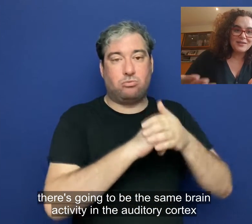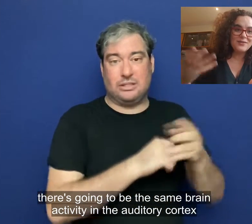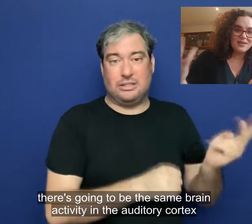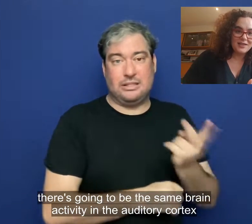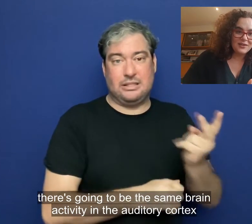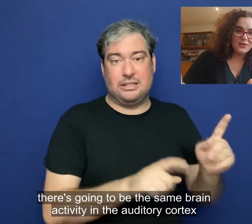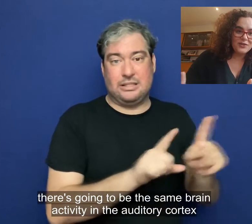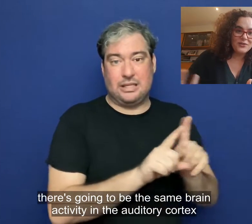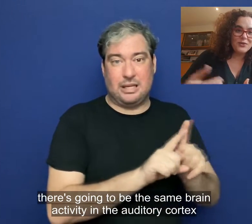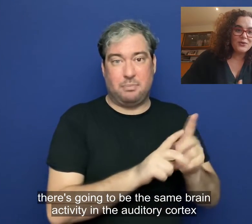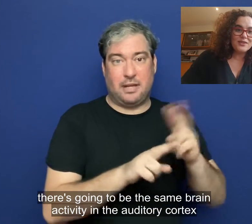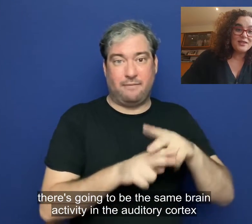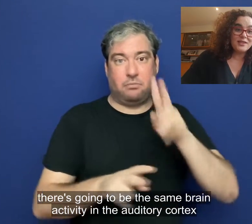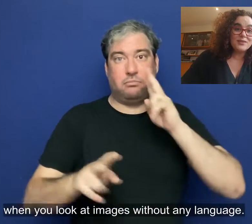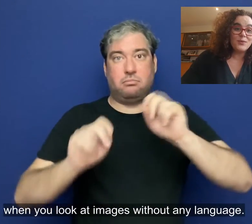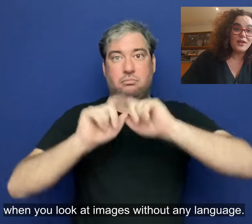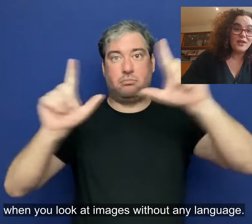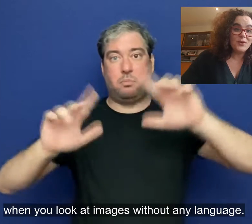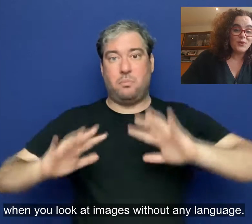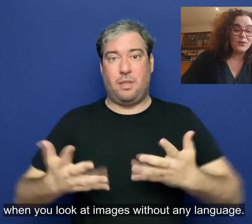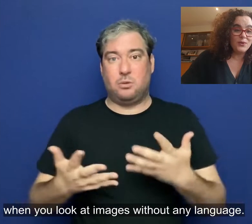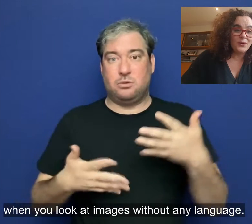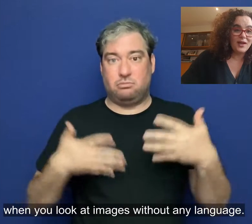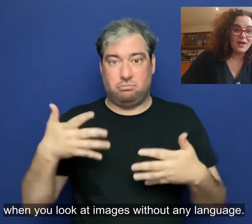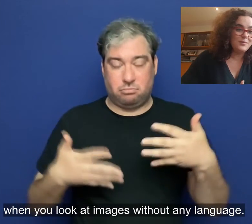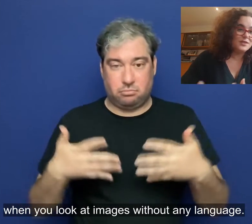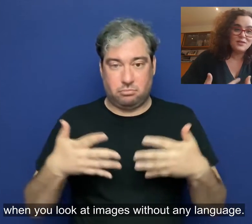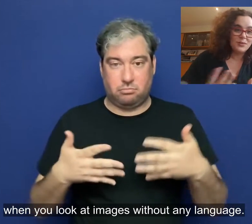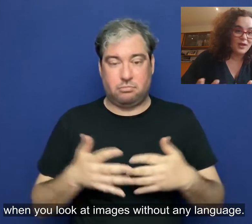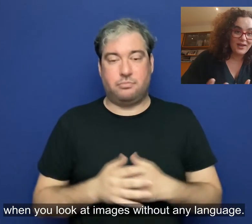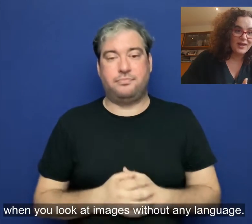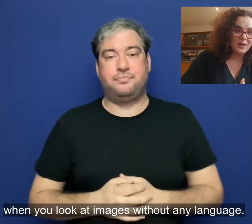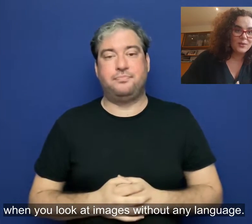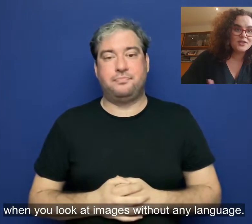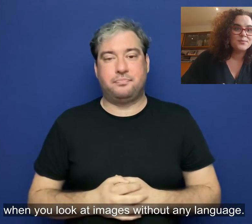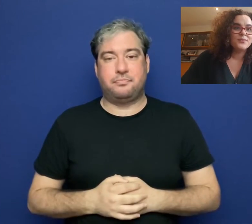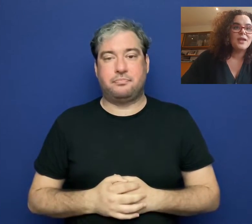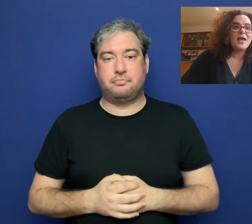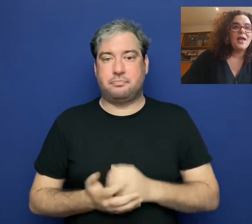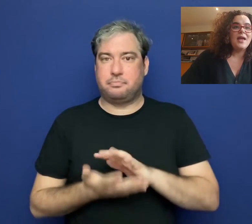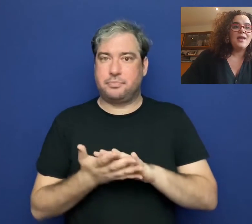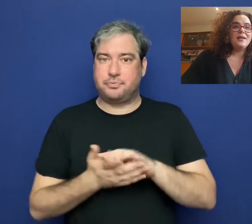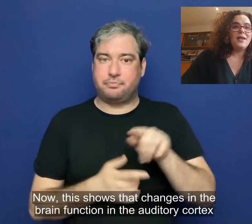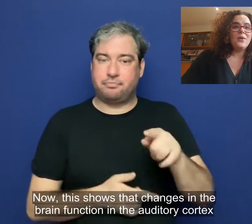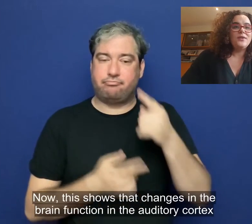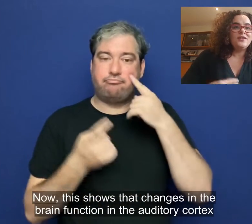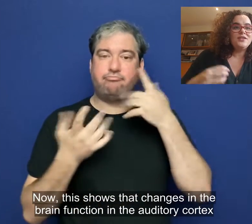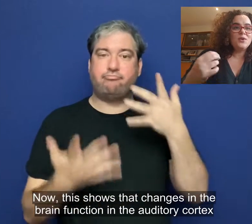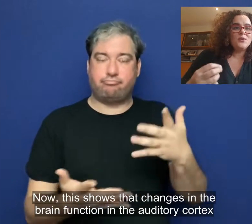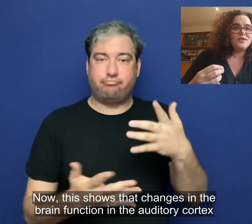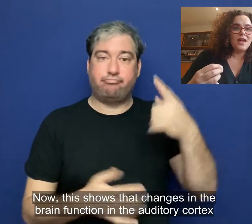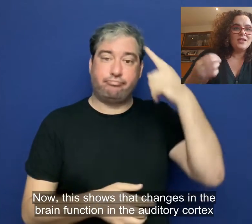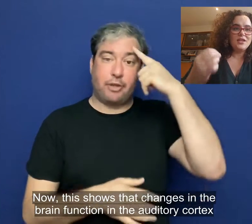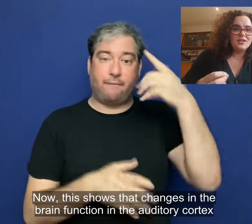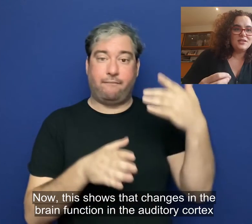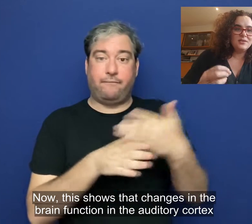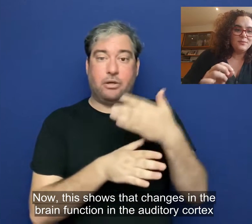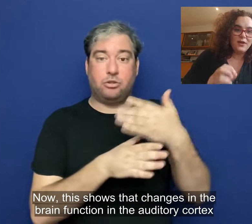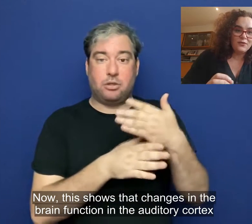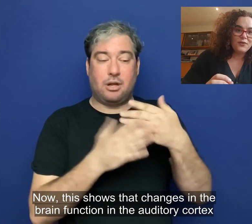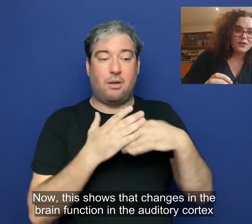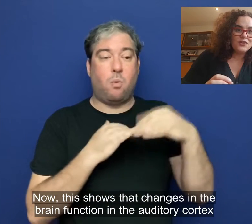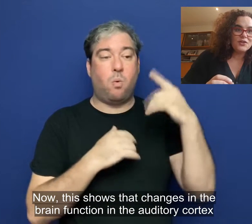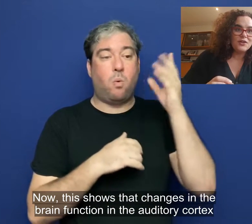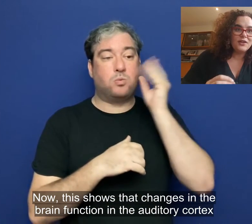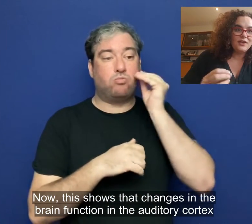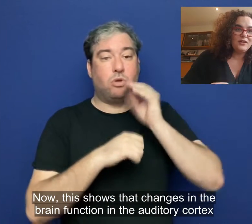brain activity in auditory cortex when you look at images without any language. Now, this shows that changes in